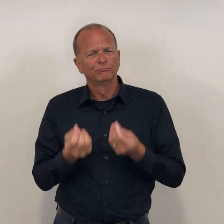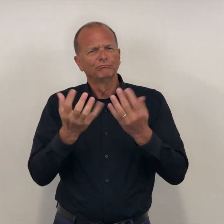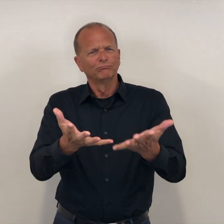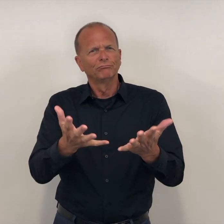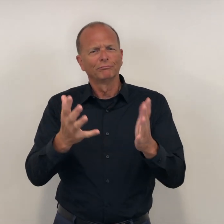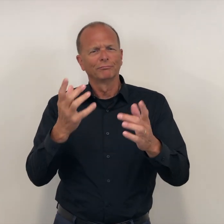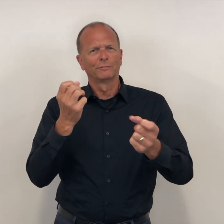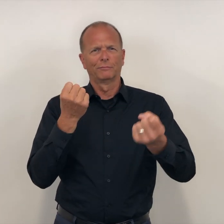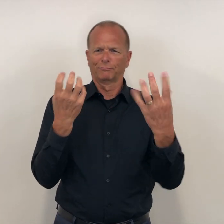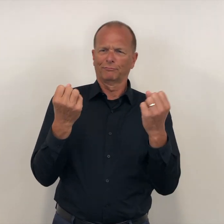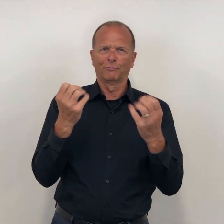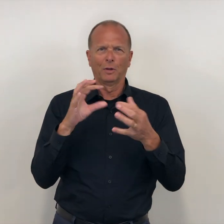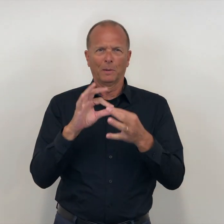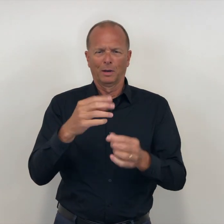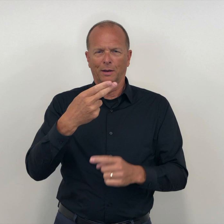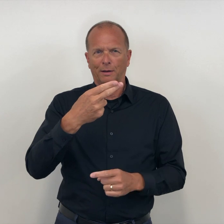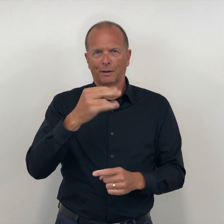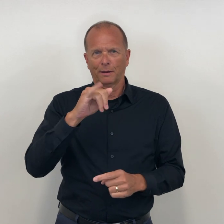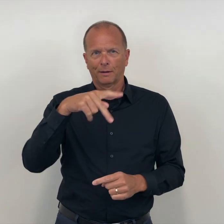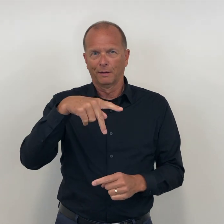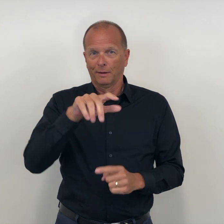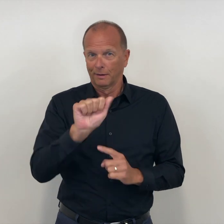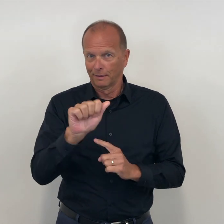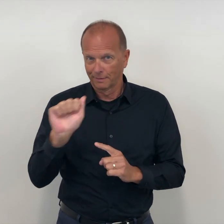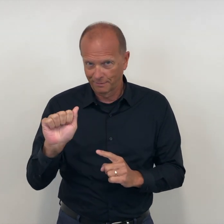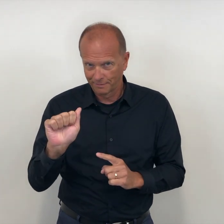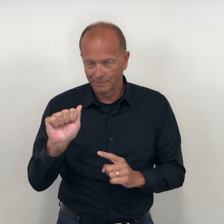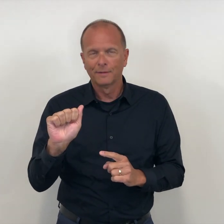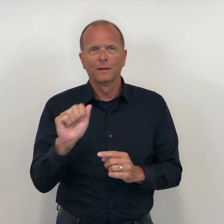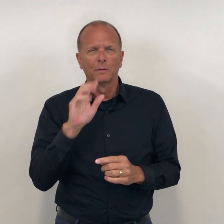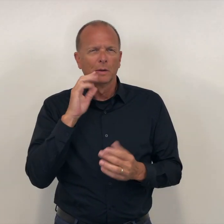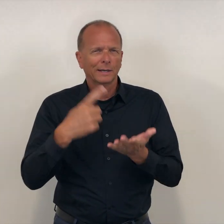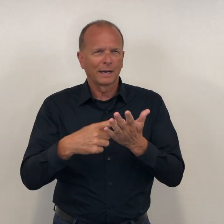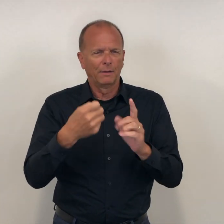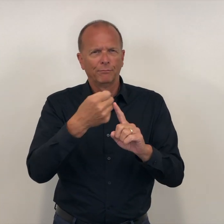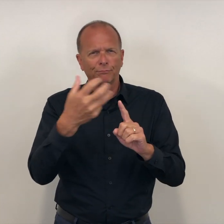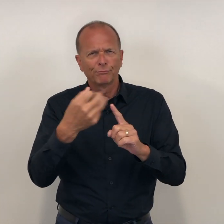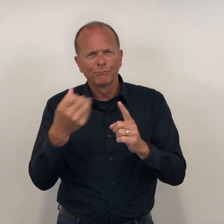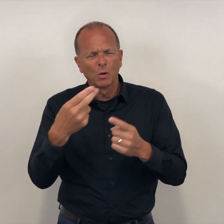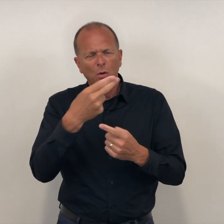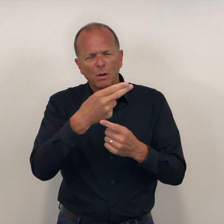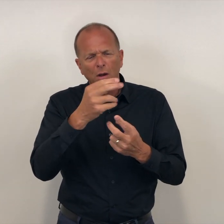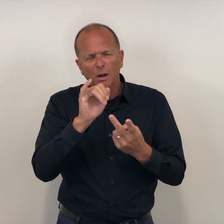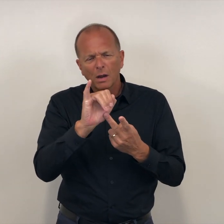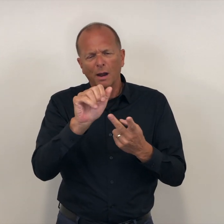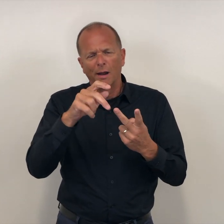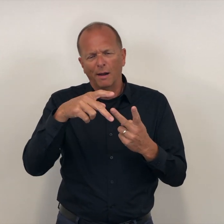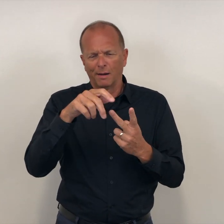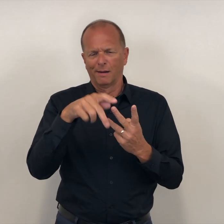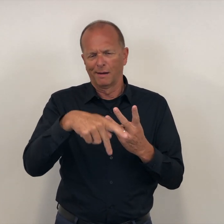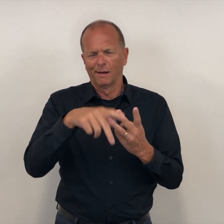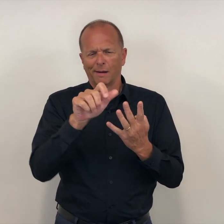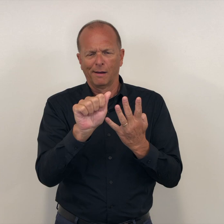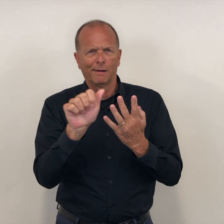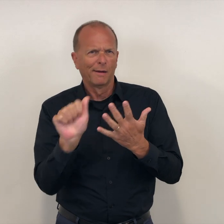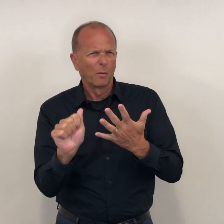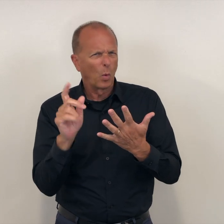Hello, all hands on here, bringing you information about HIPAA. We will share with you exactly what the acronym HIPAA